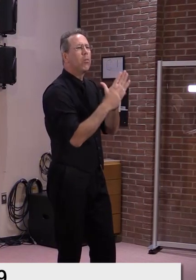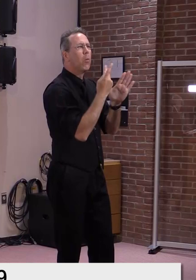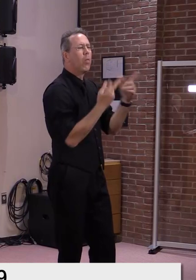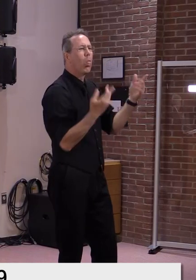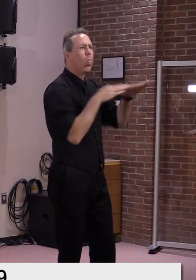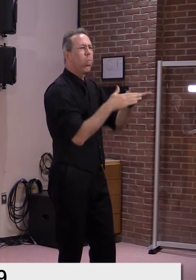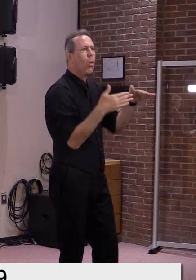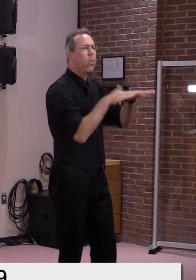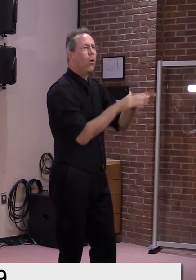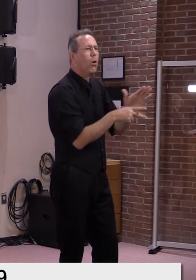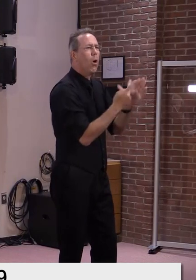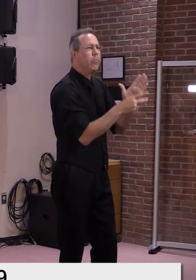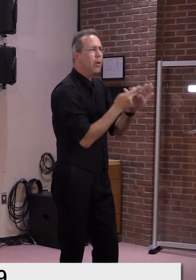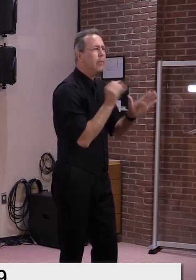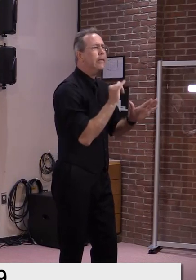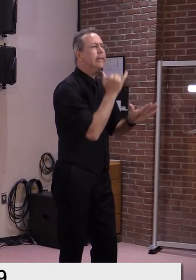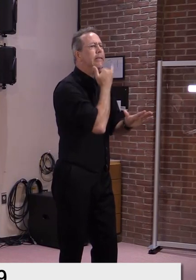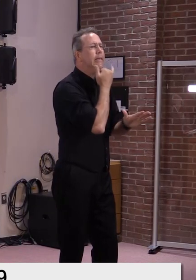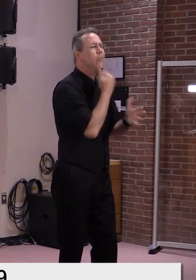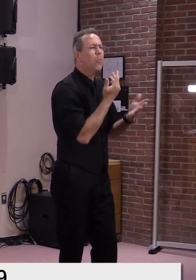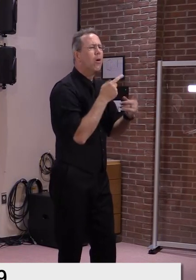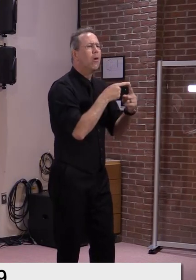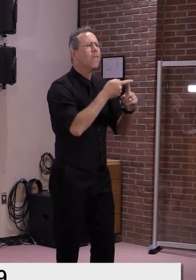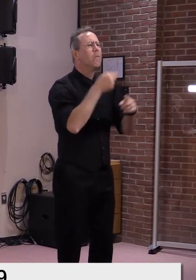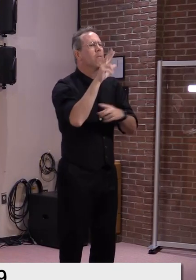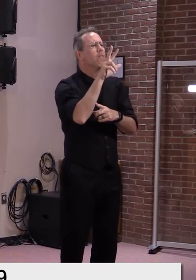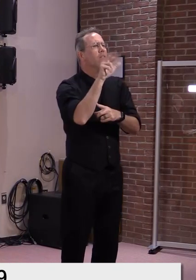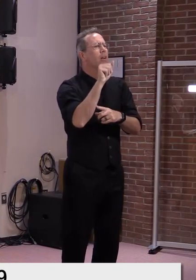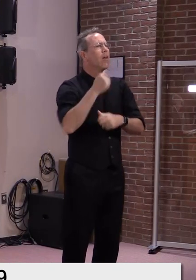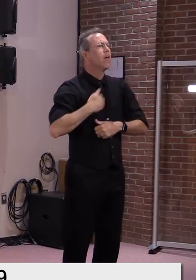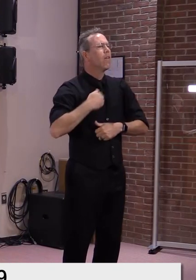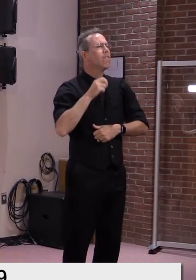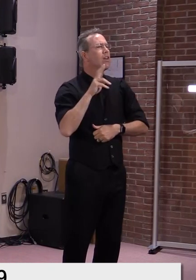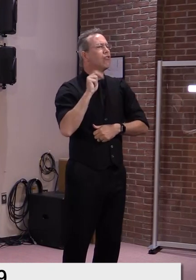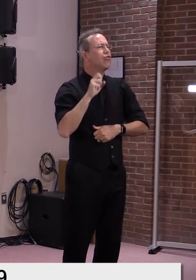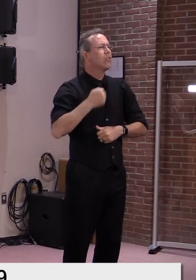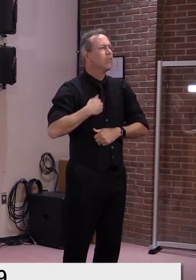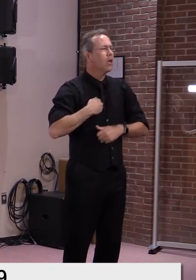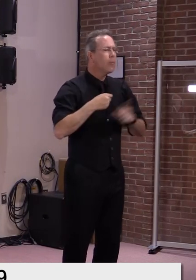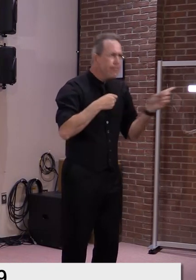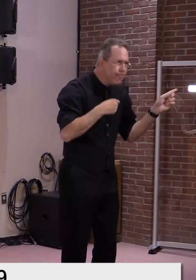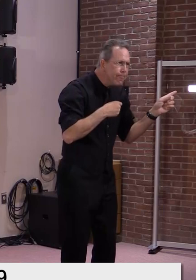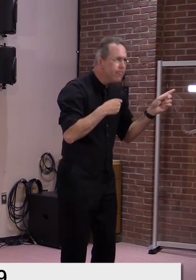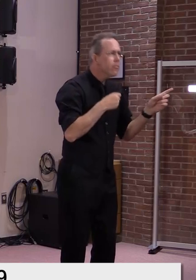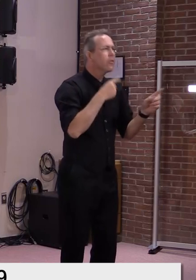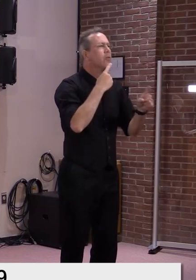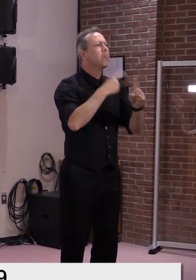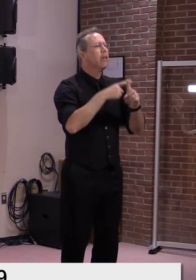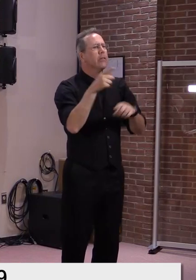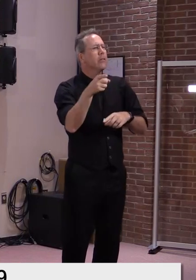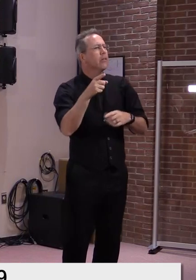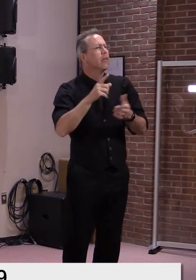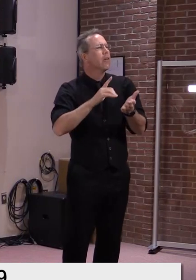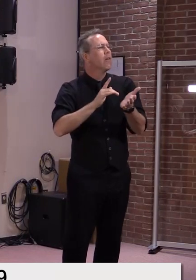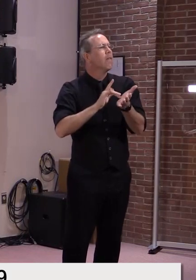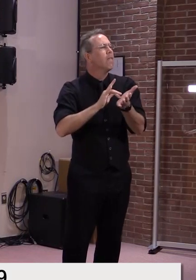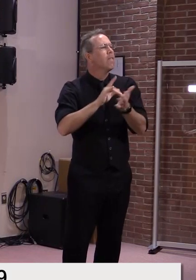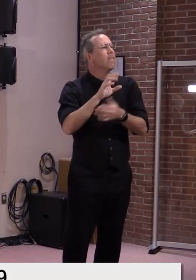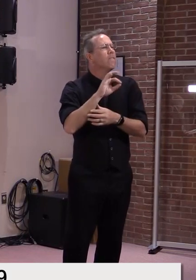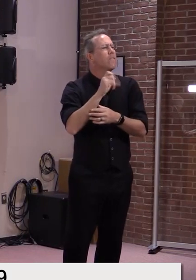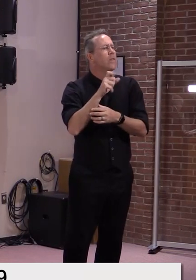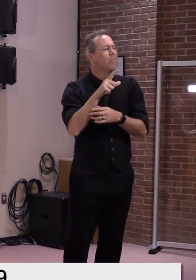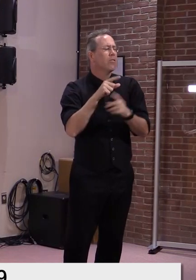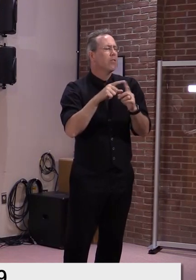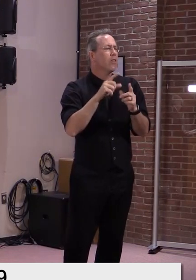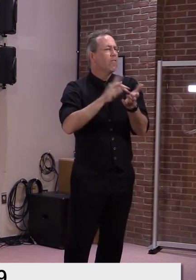numbers reported late last week, and in a limited number of independent pharmacies reported from April 6th through May